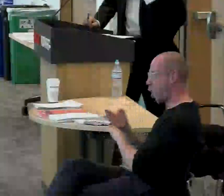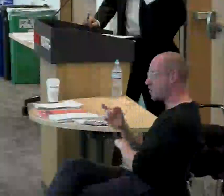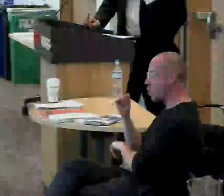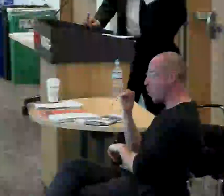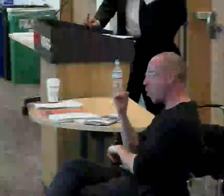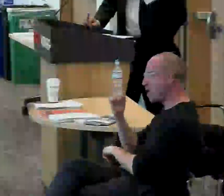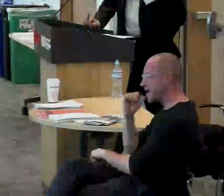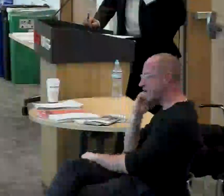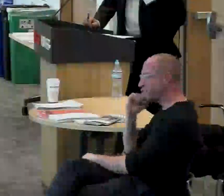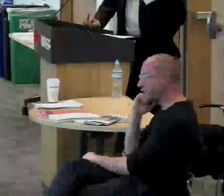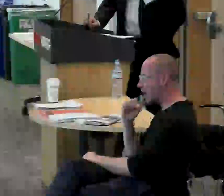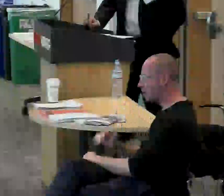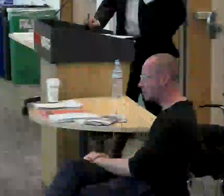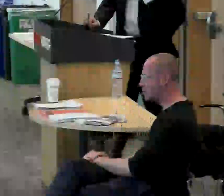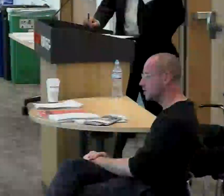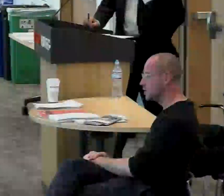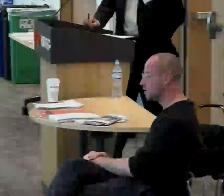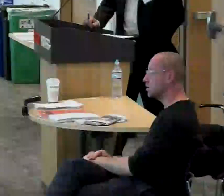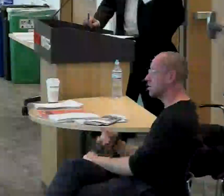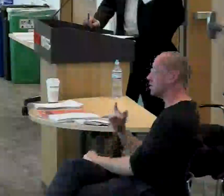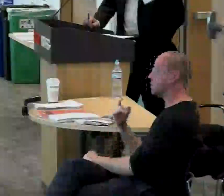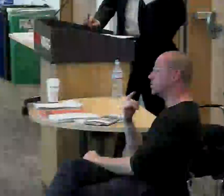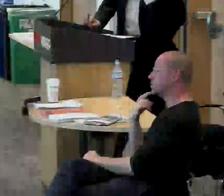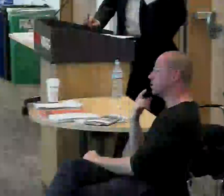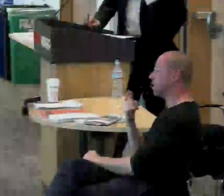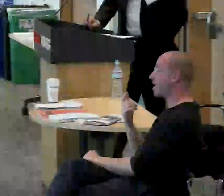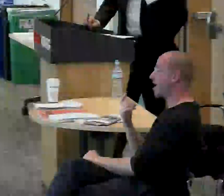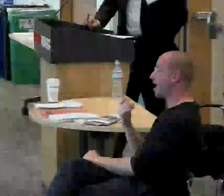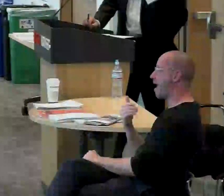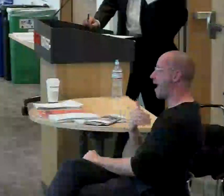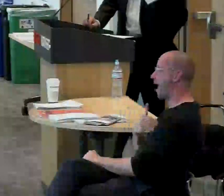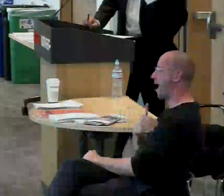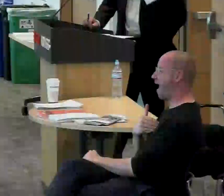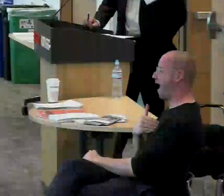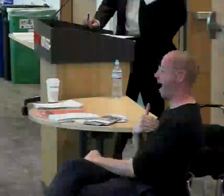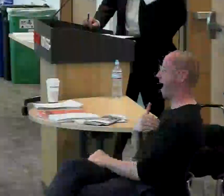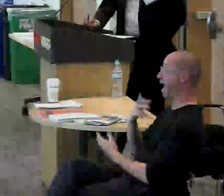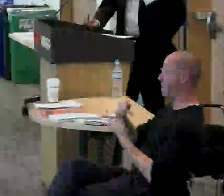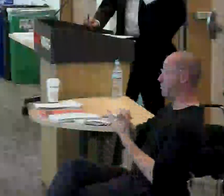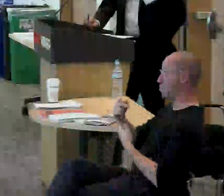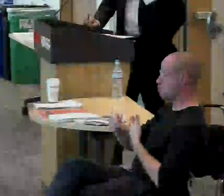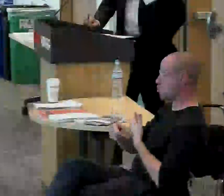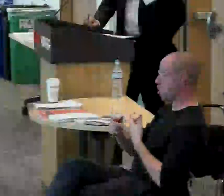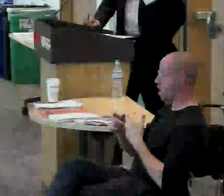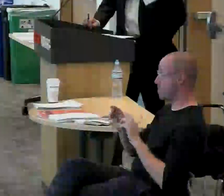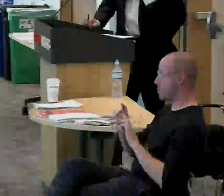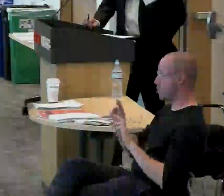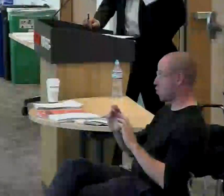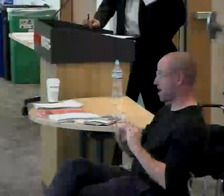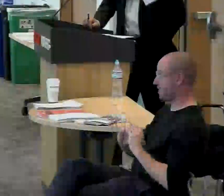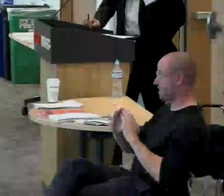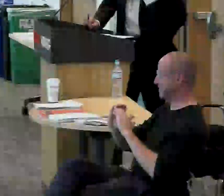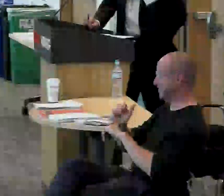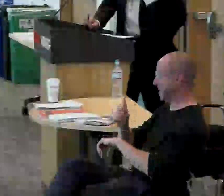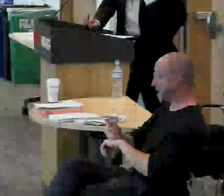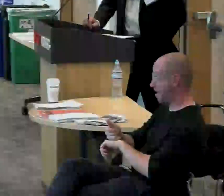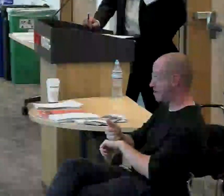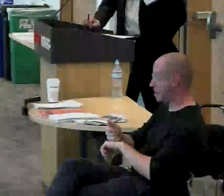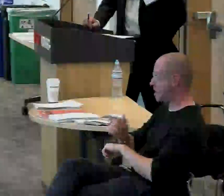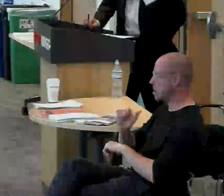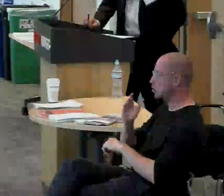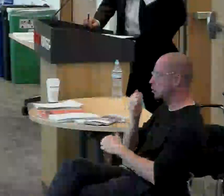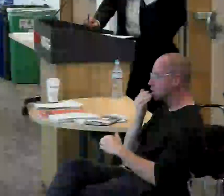around that. One is the program that's being put together, and the other is, I think, having all the folks in the room and the